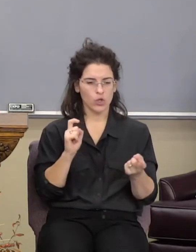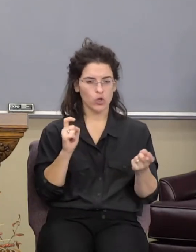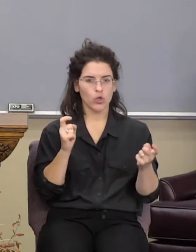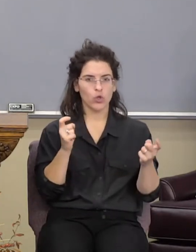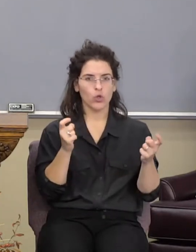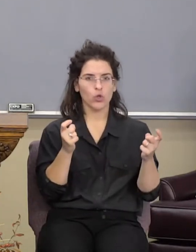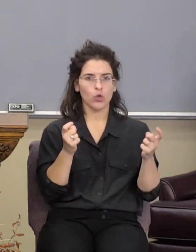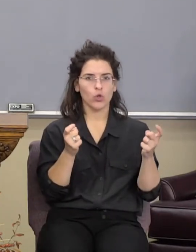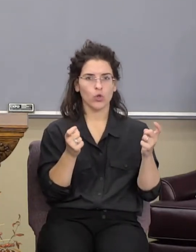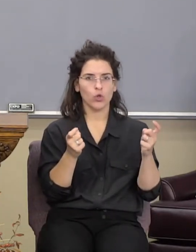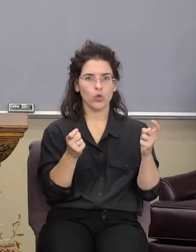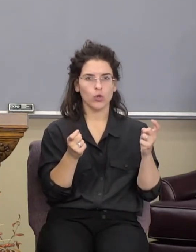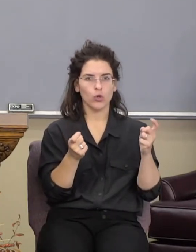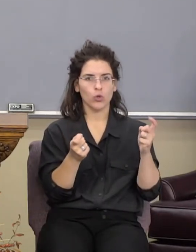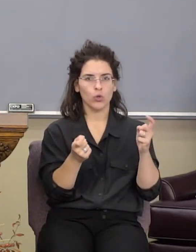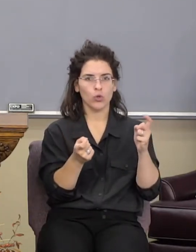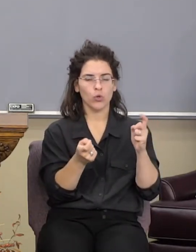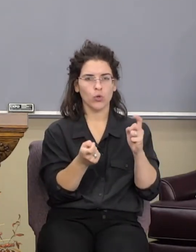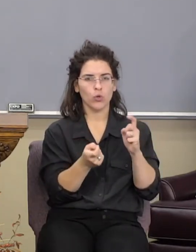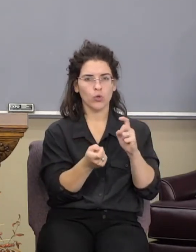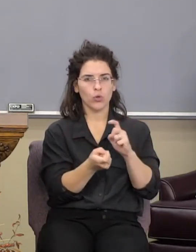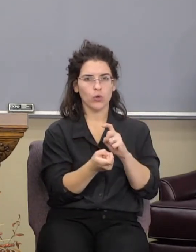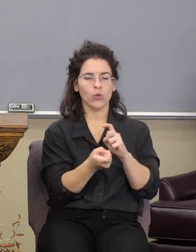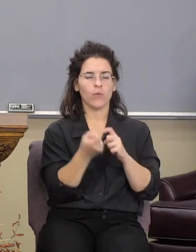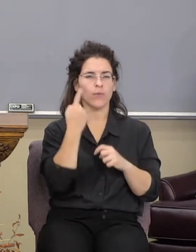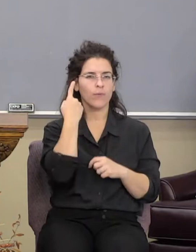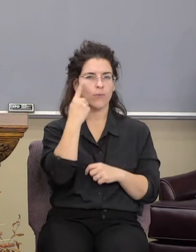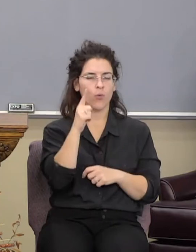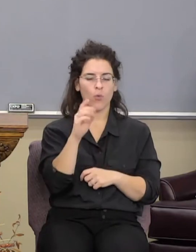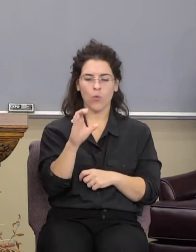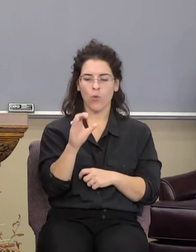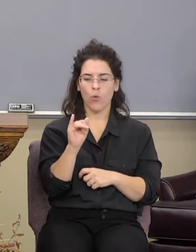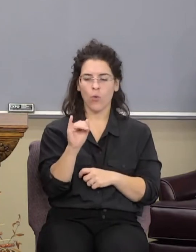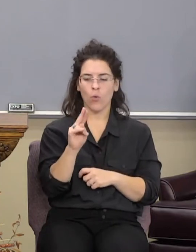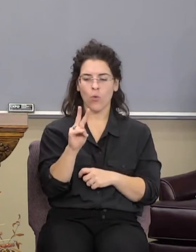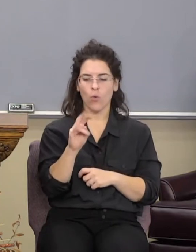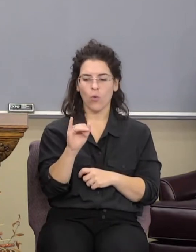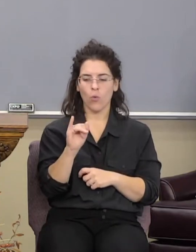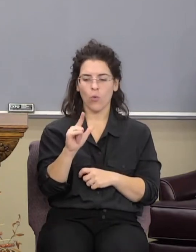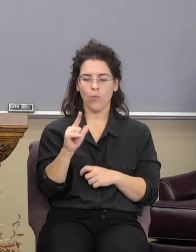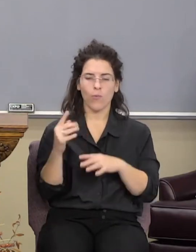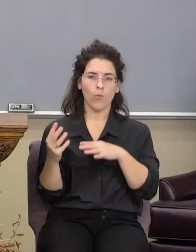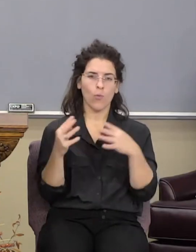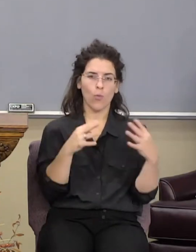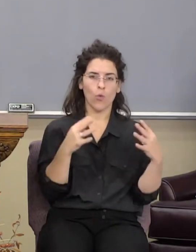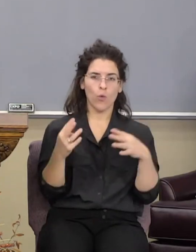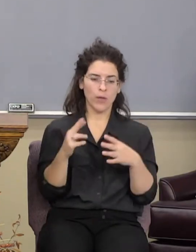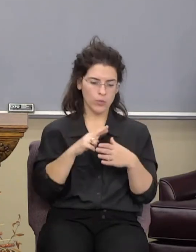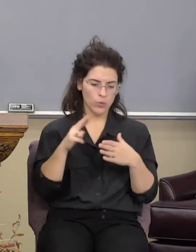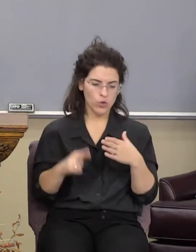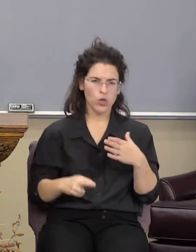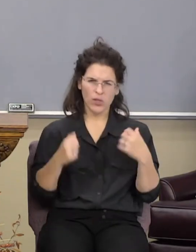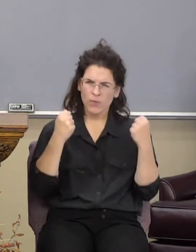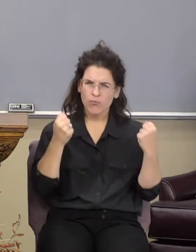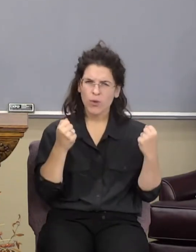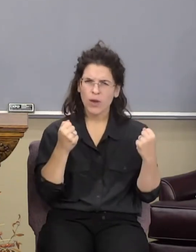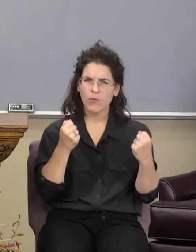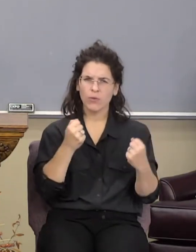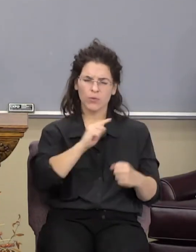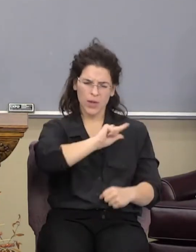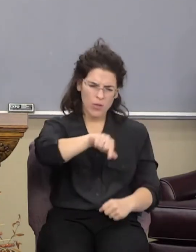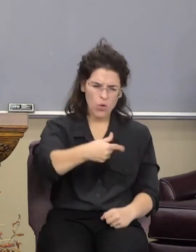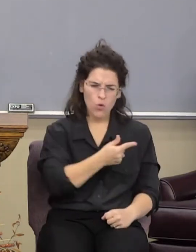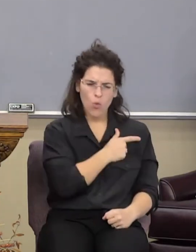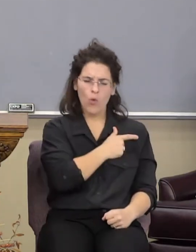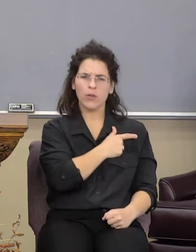the tide of the Civil War. You know why? As a result of the bravery and the loyalty and